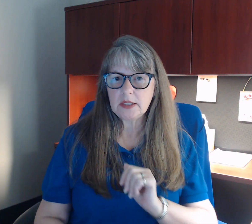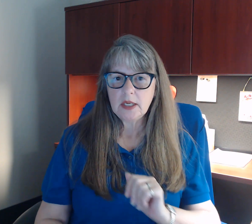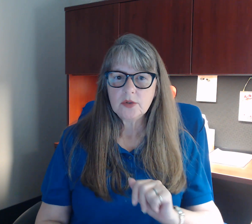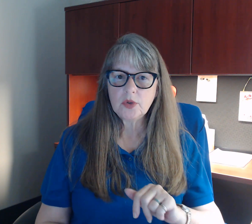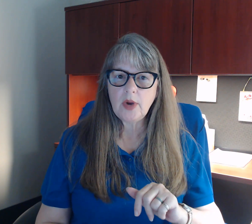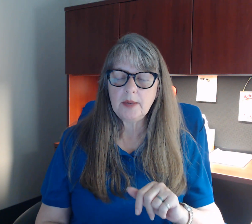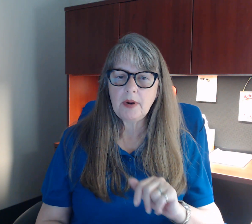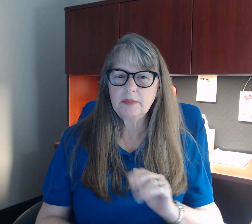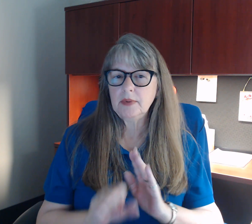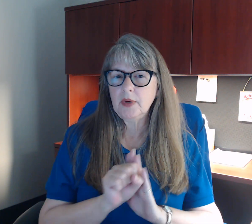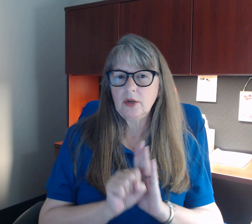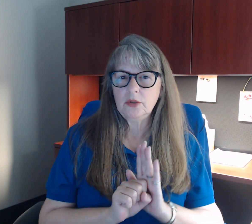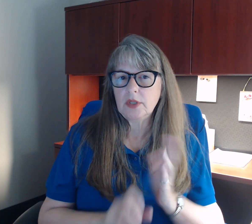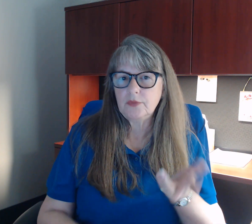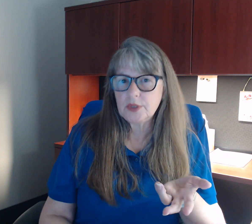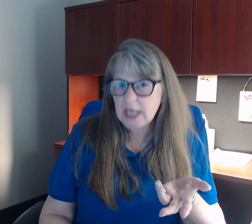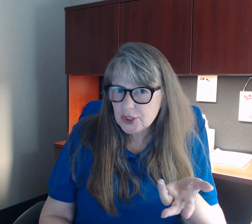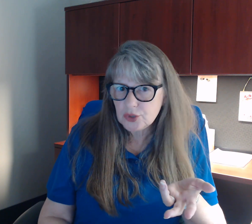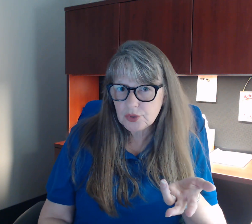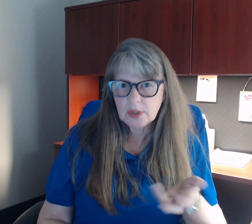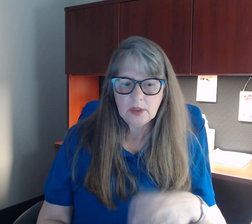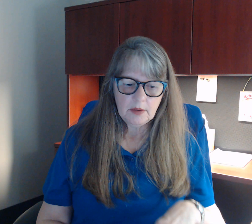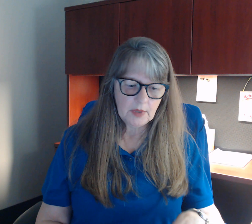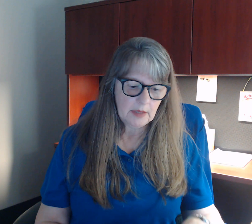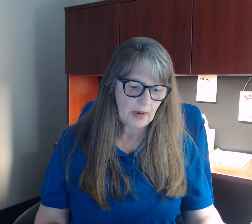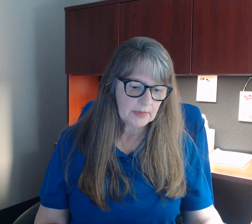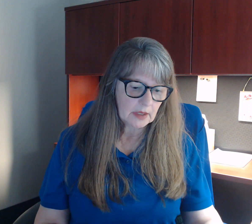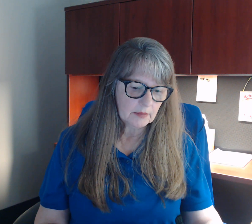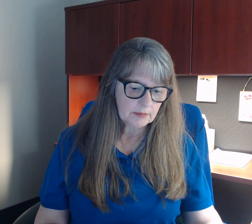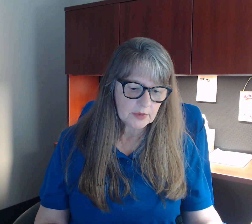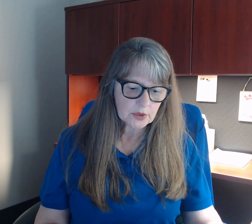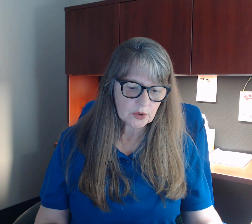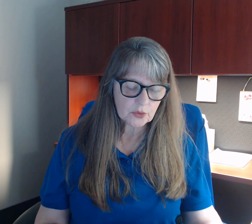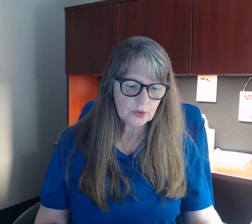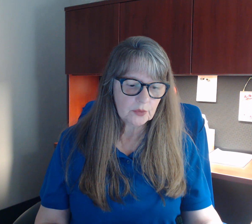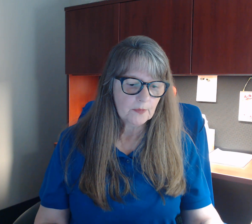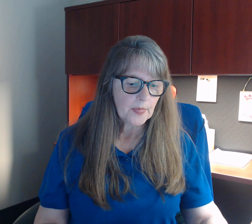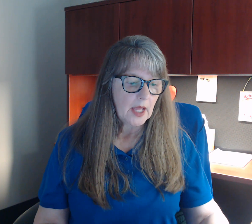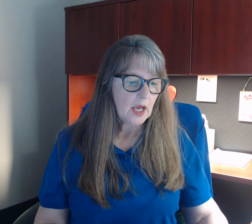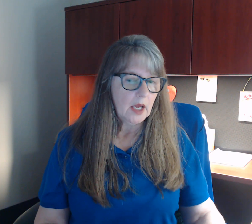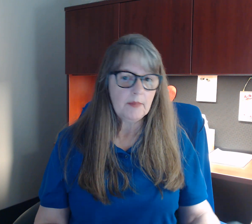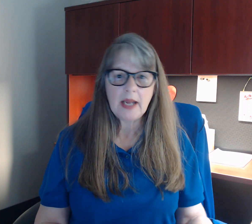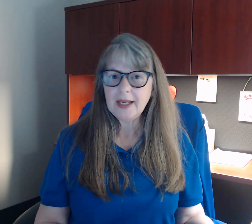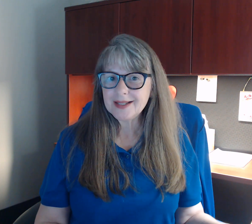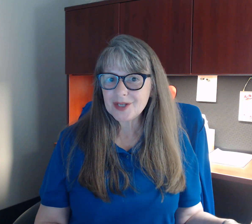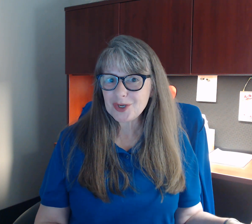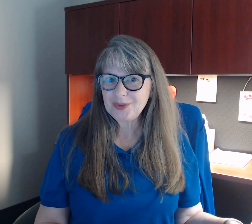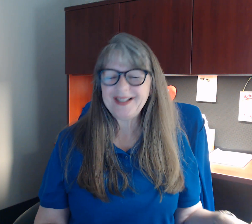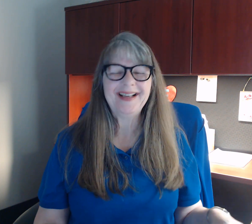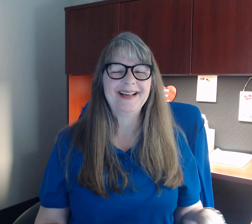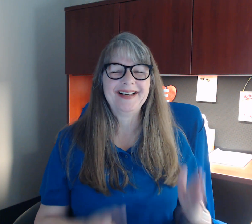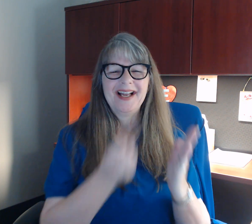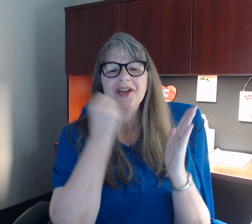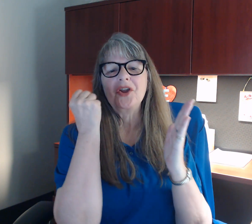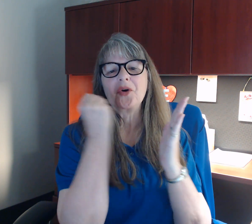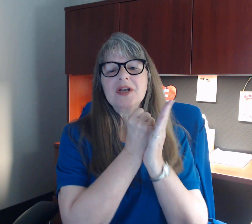So I probably want to use that for statute. It might be misconstrued. I like this next one. No,